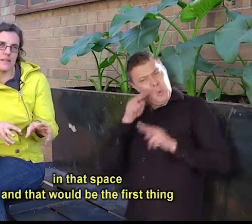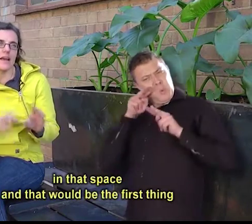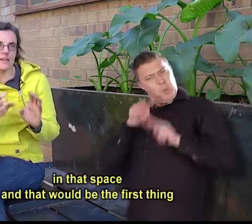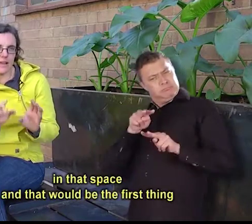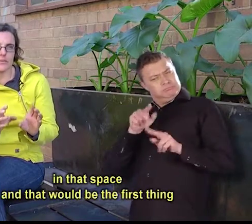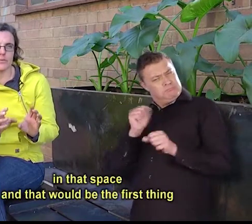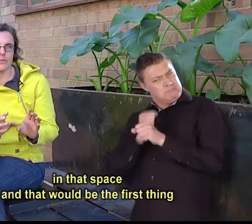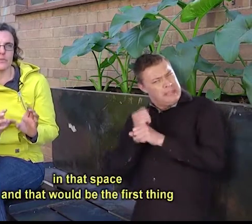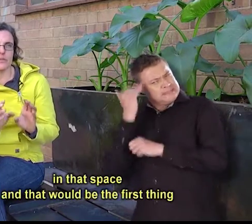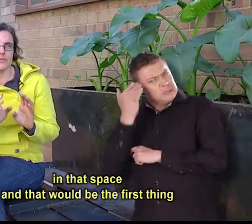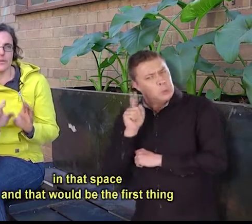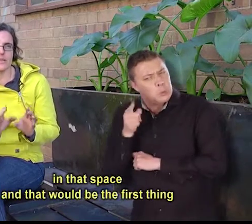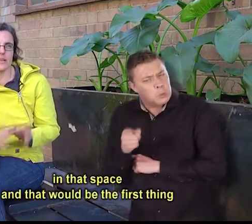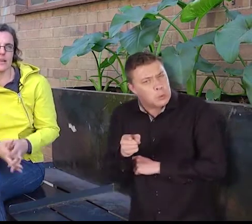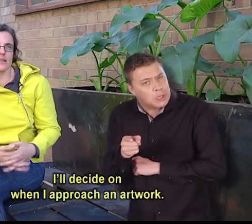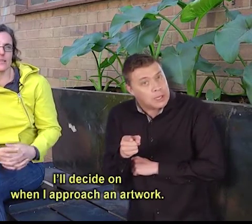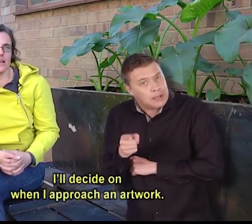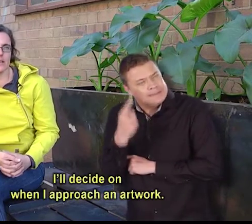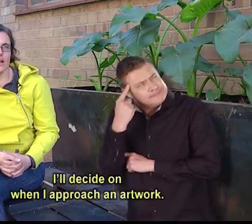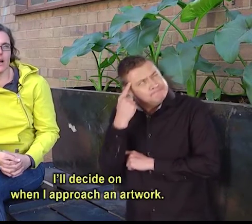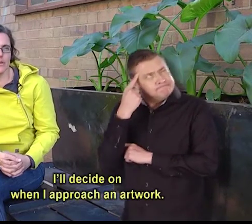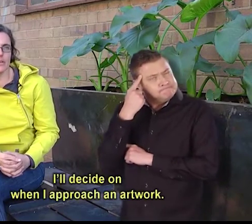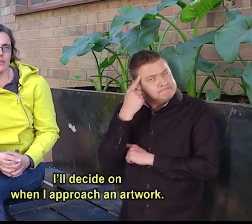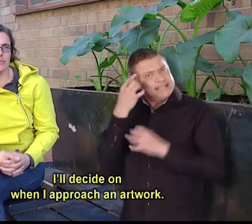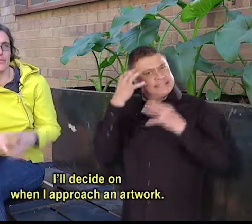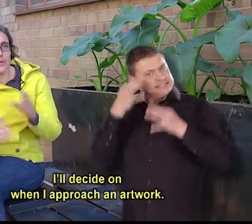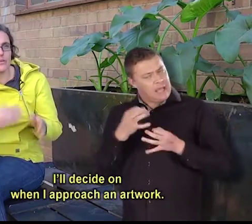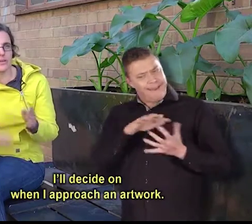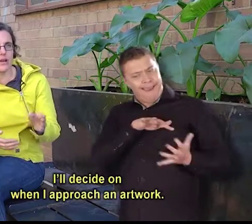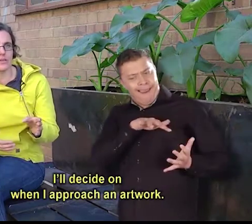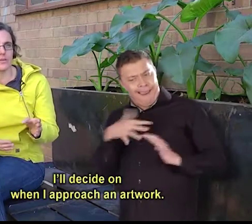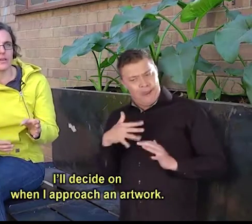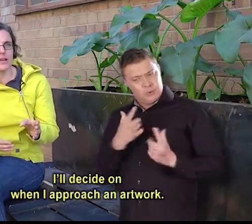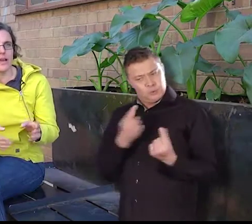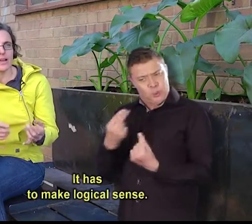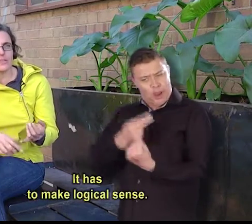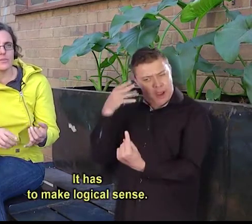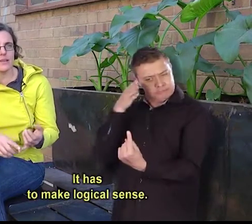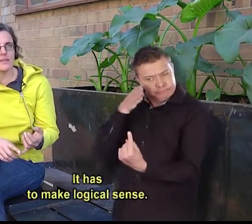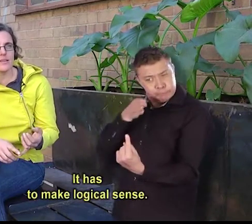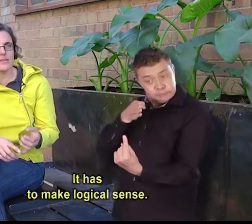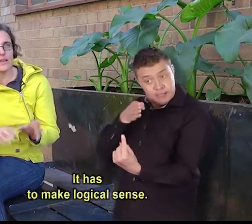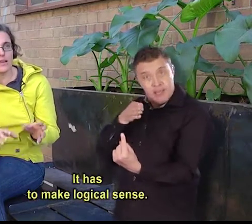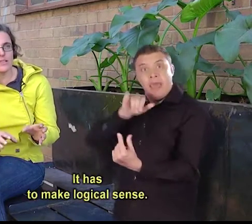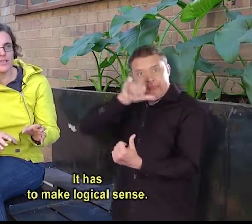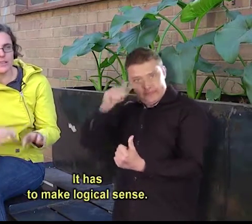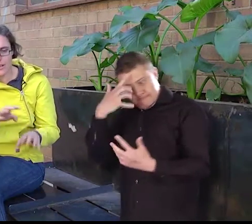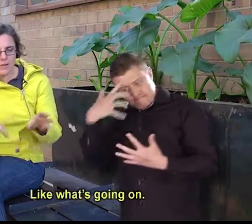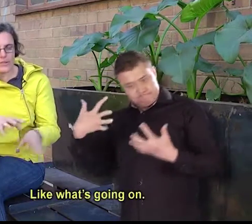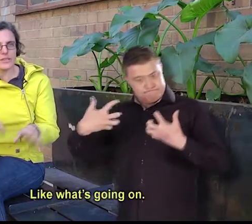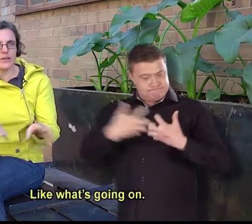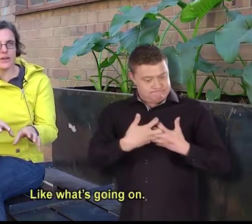site. And that would be the first thing that I decide how I'm going to approach an artwork. It has to make sense